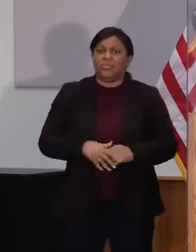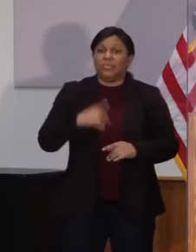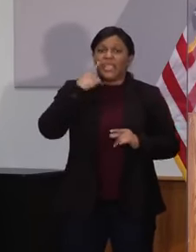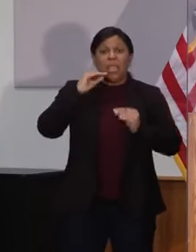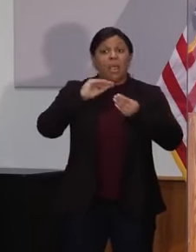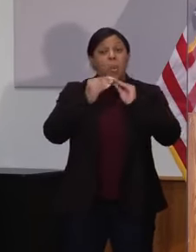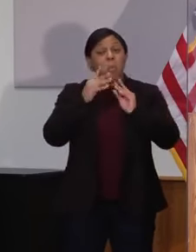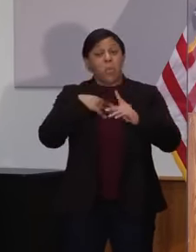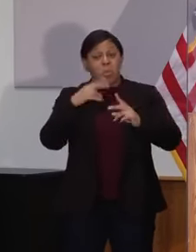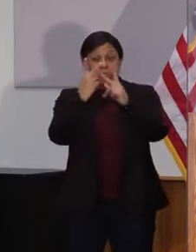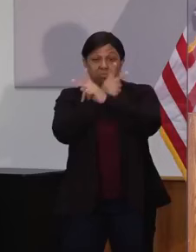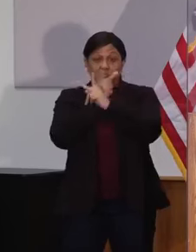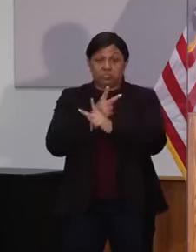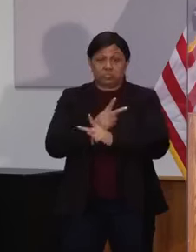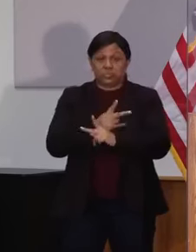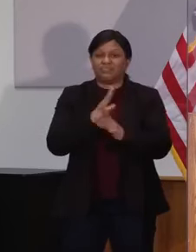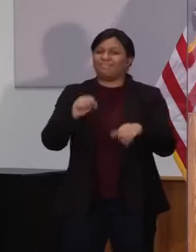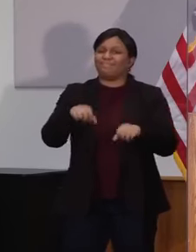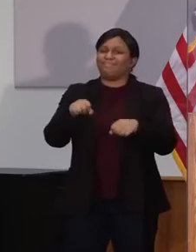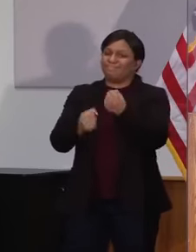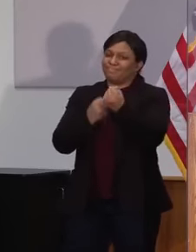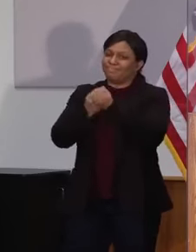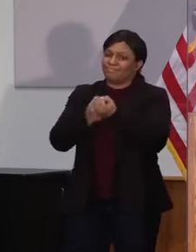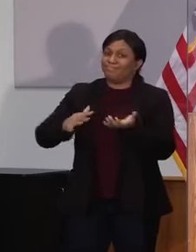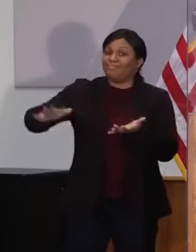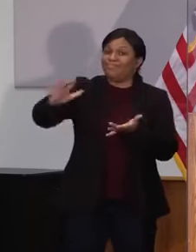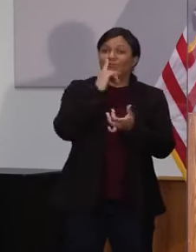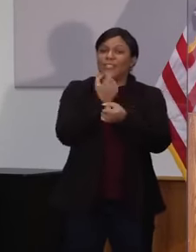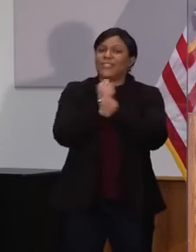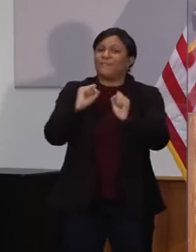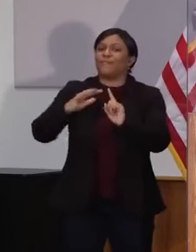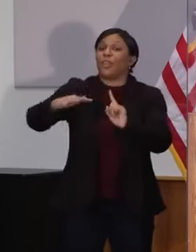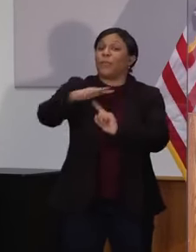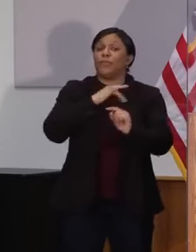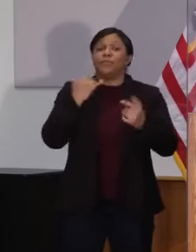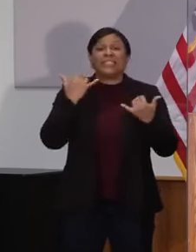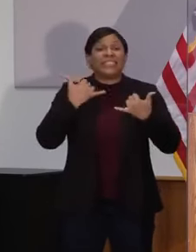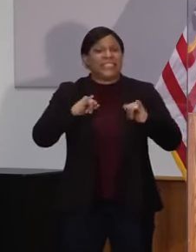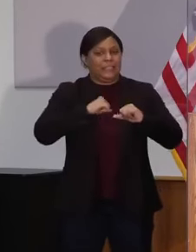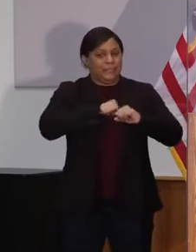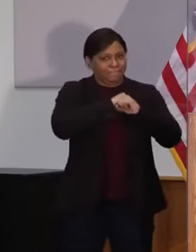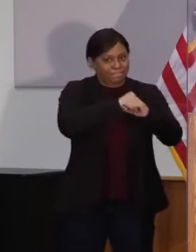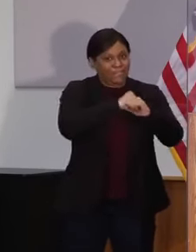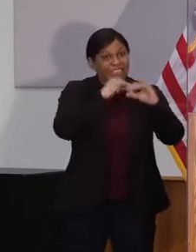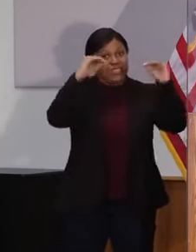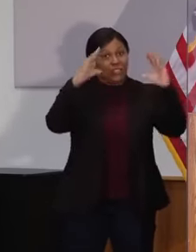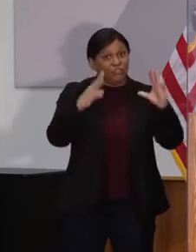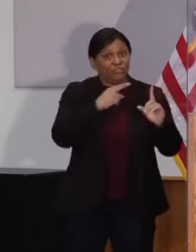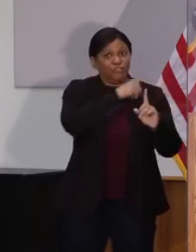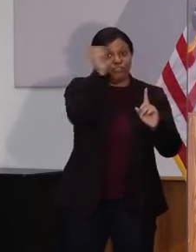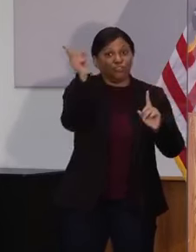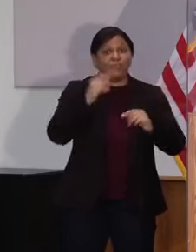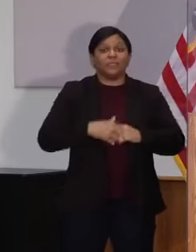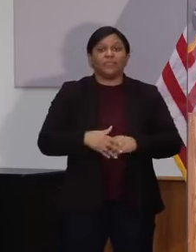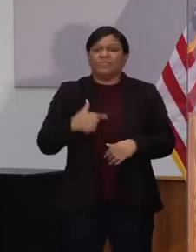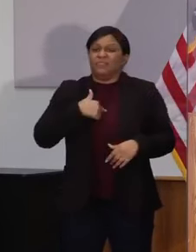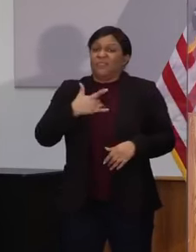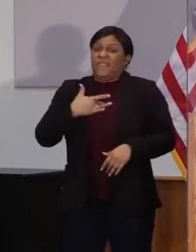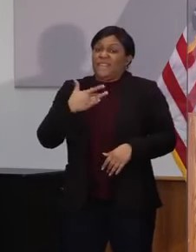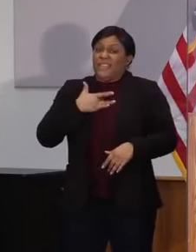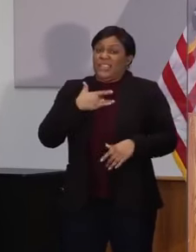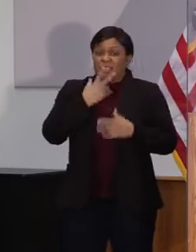that supports that you can create a safe environment and still protect those teachers, which I don't think those are mutually exclusive.